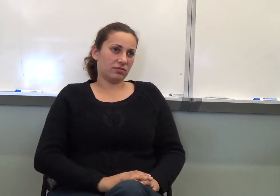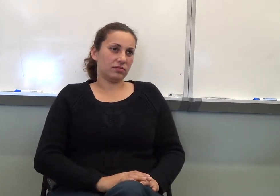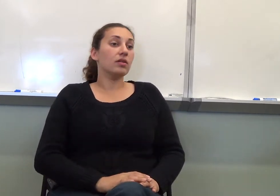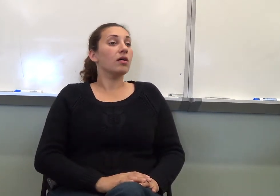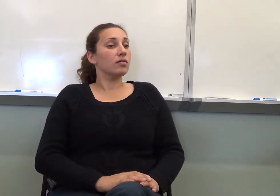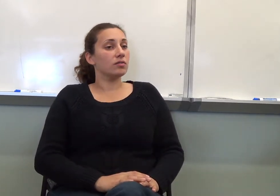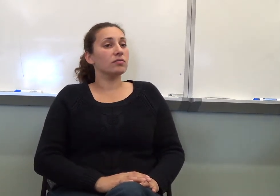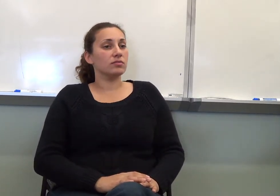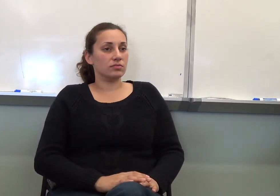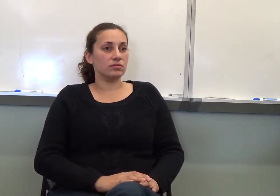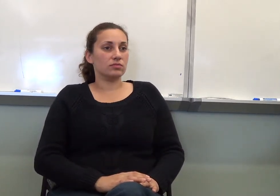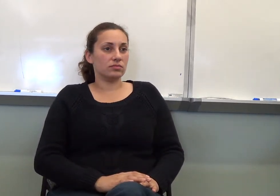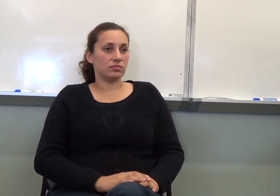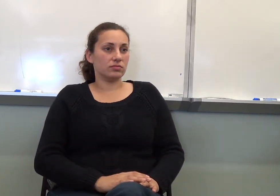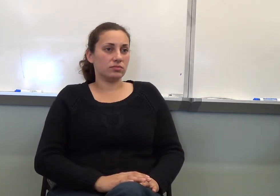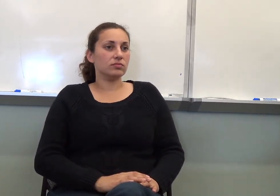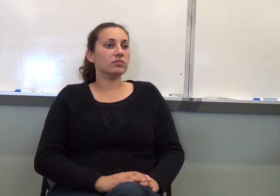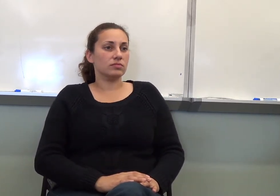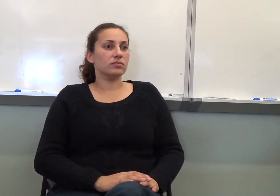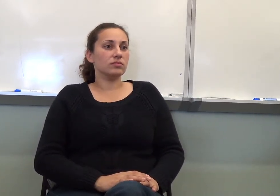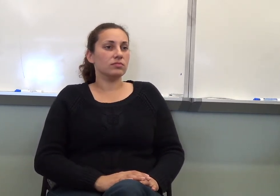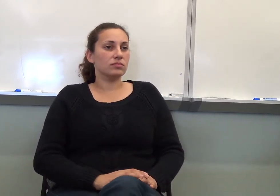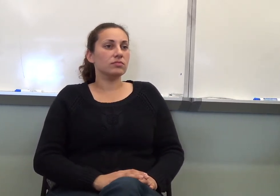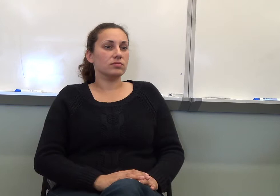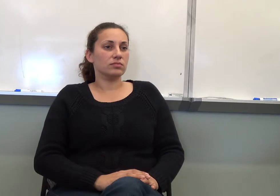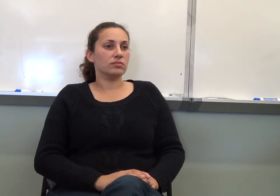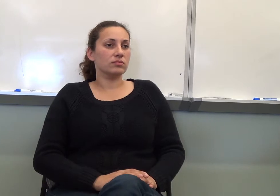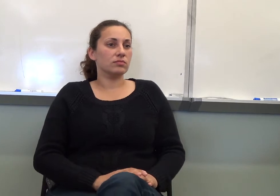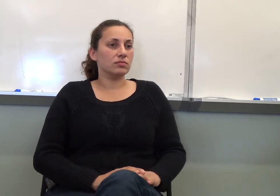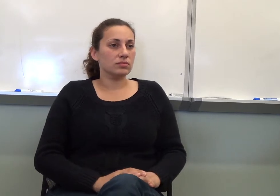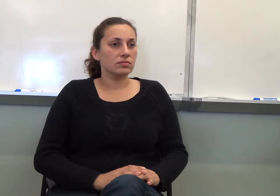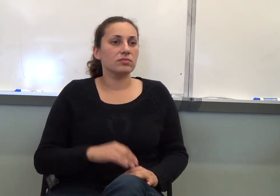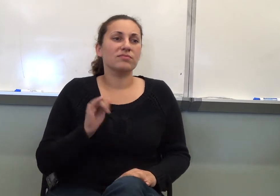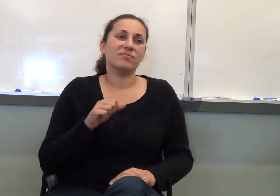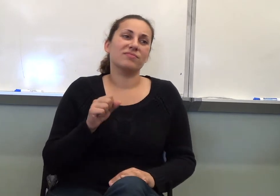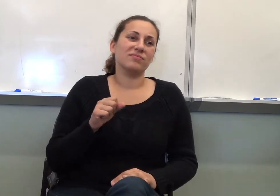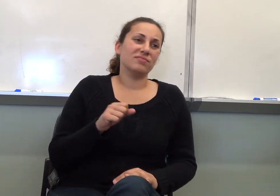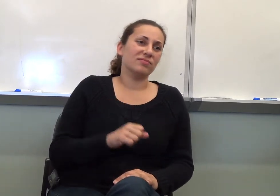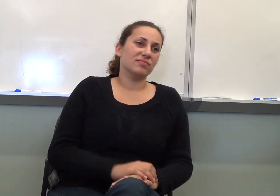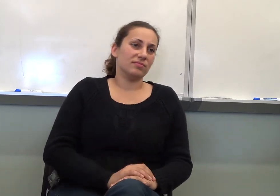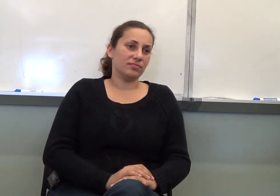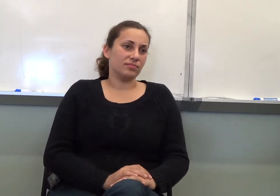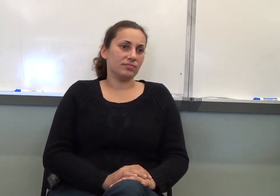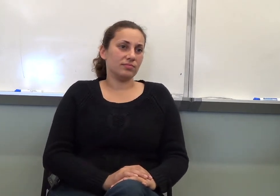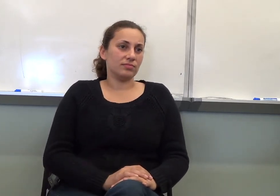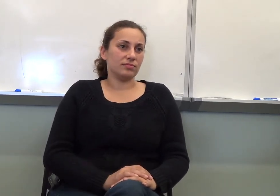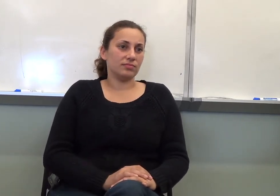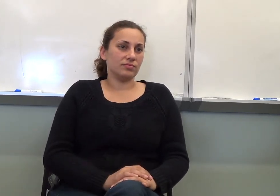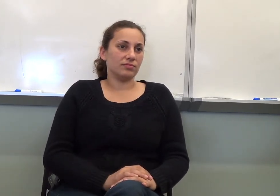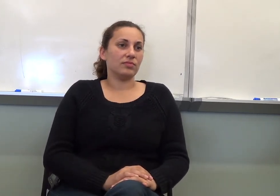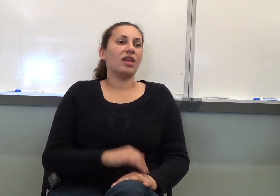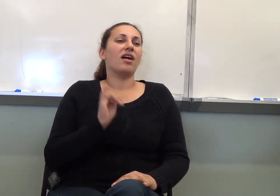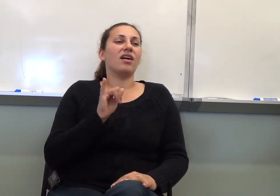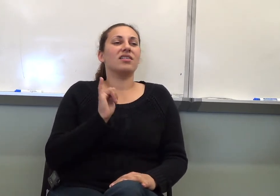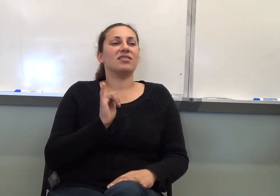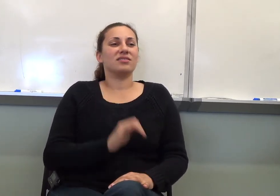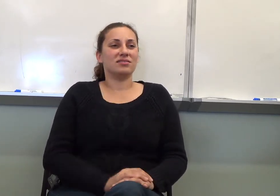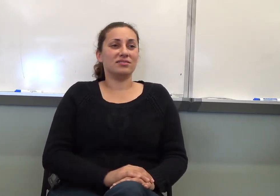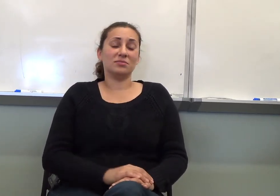answer. Isolated. You say, well, that's too simple. Yeah, it's a lot simpler than the simplification stuff that we